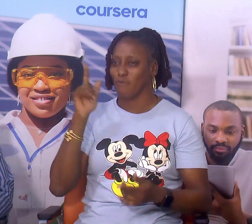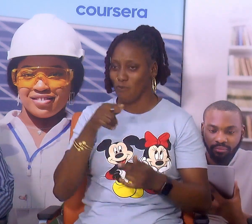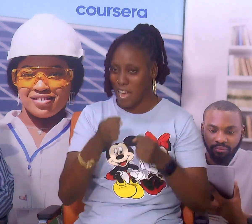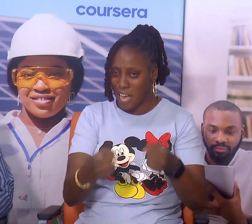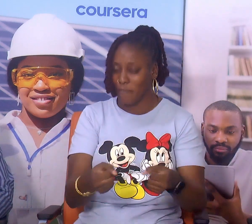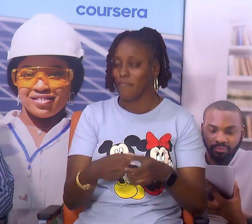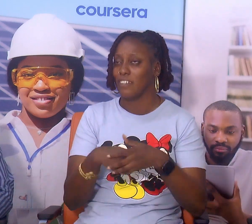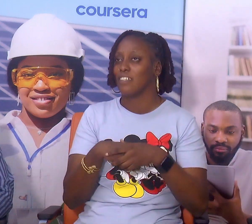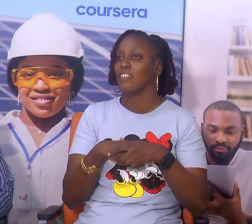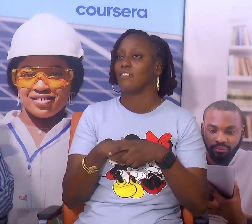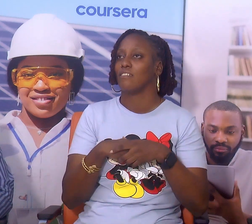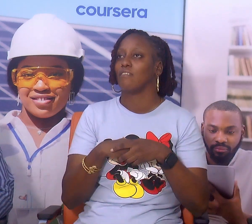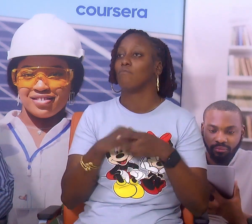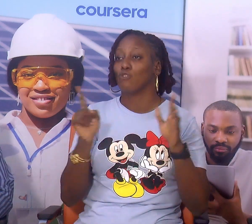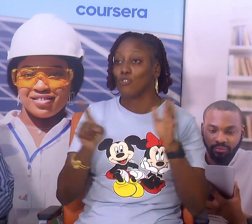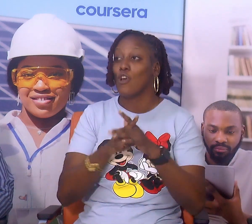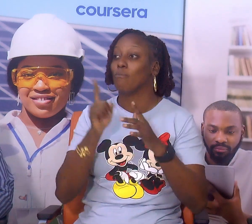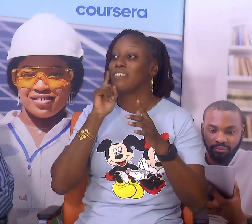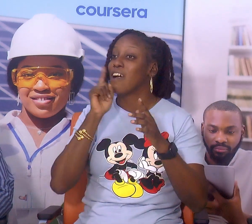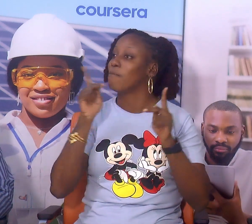And I went and I saw that event.